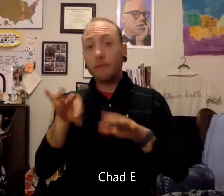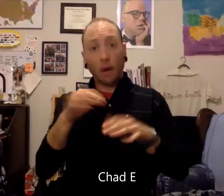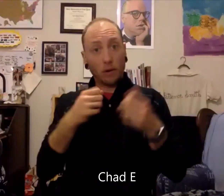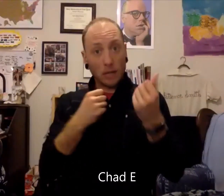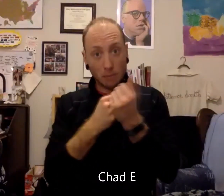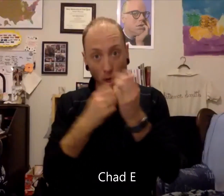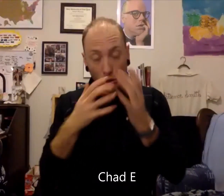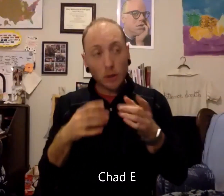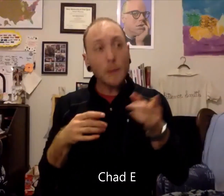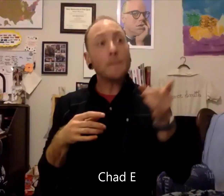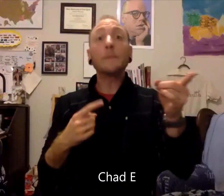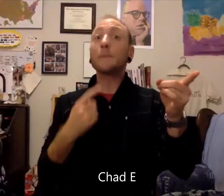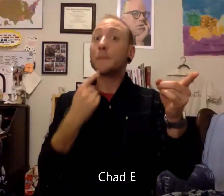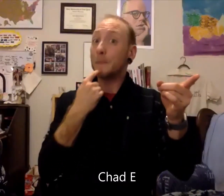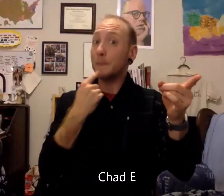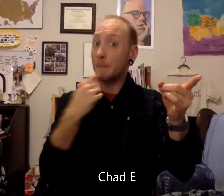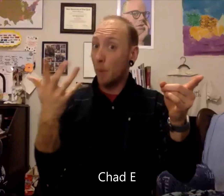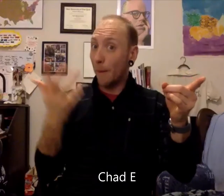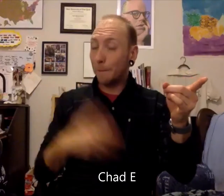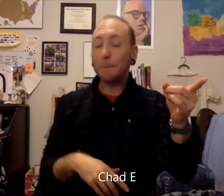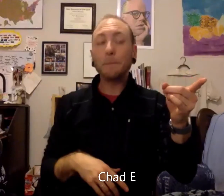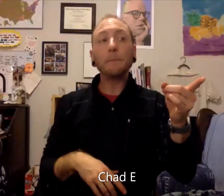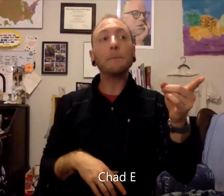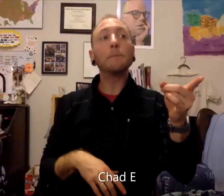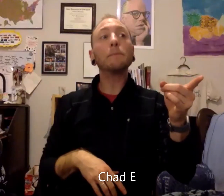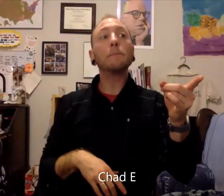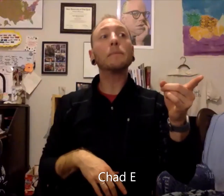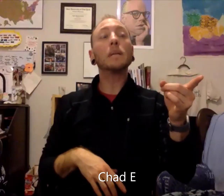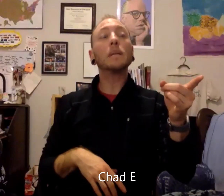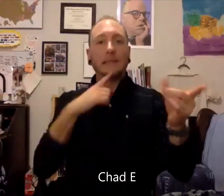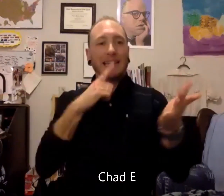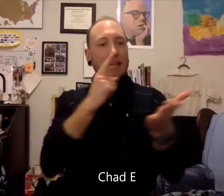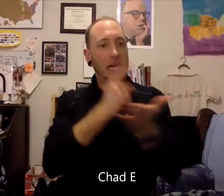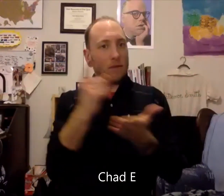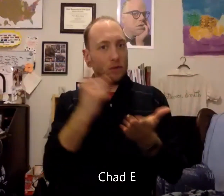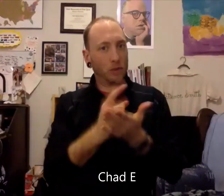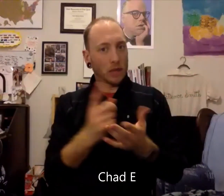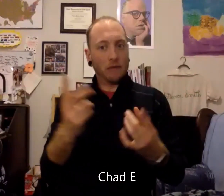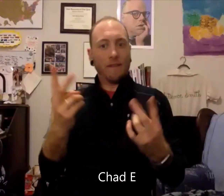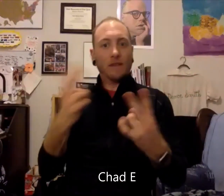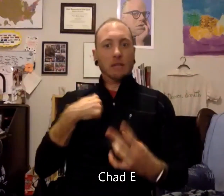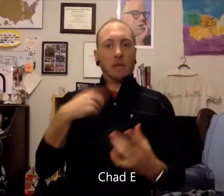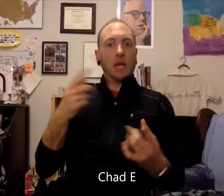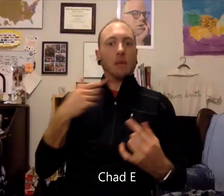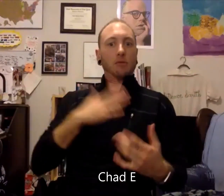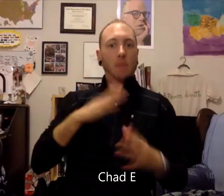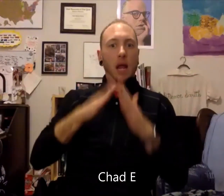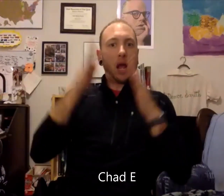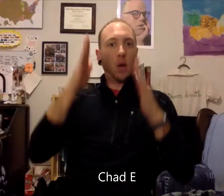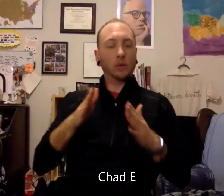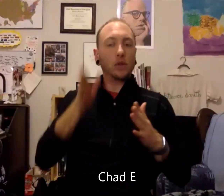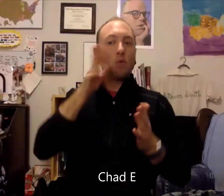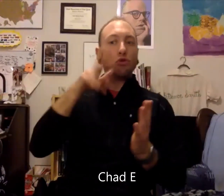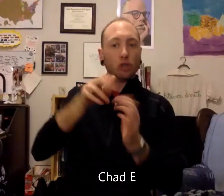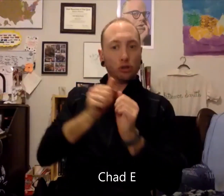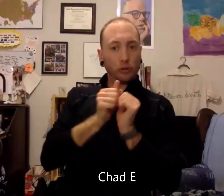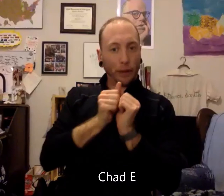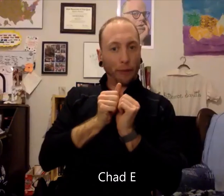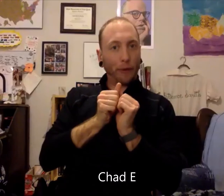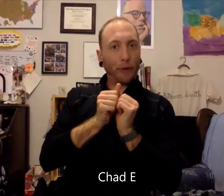you come to my house every week, for an hour, we'll read the book, do what it says, you can have the experience